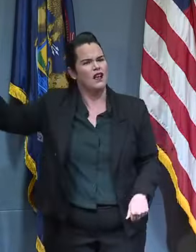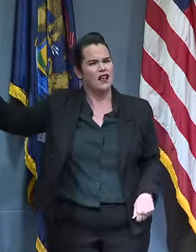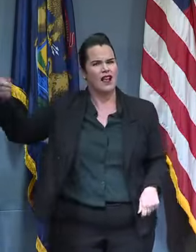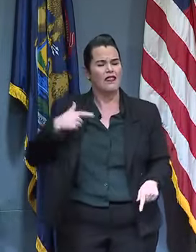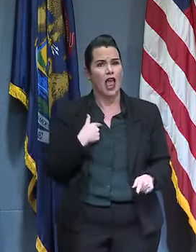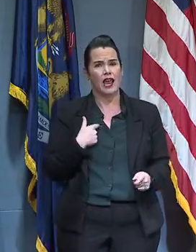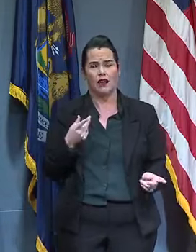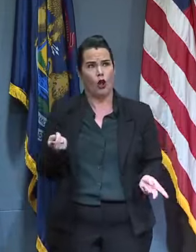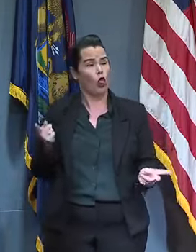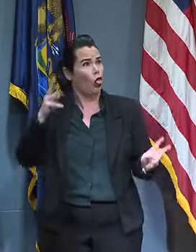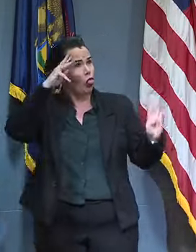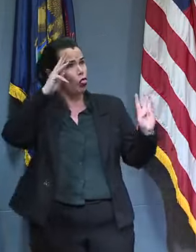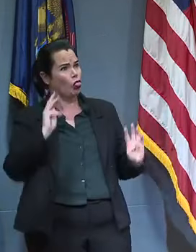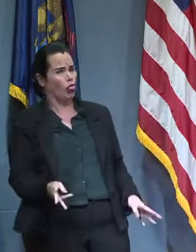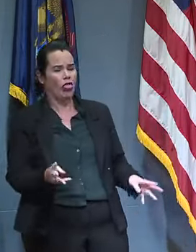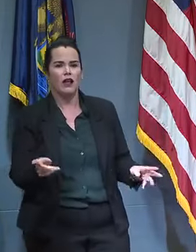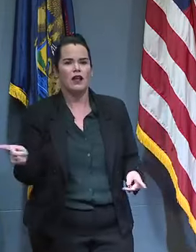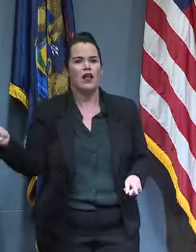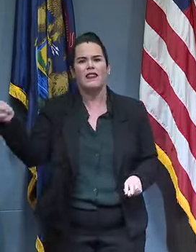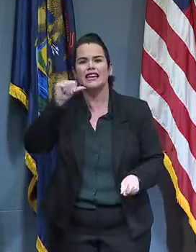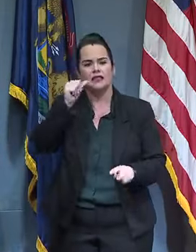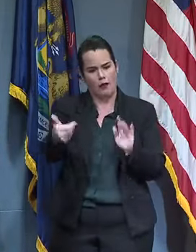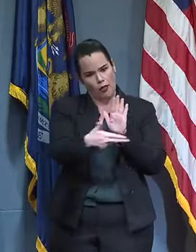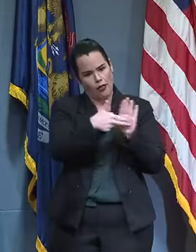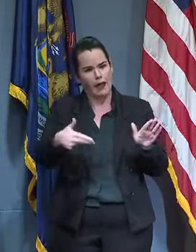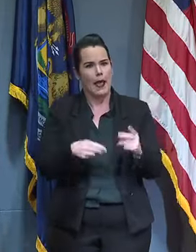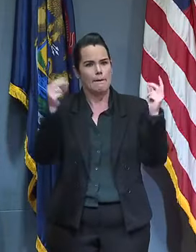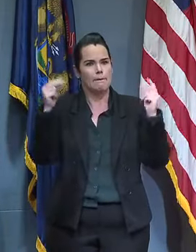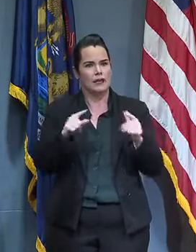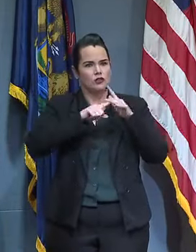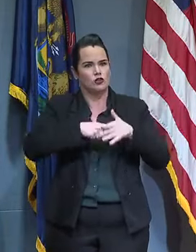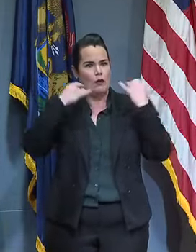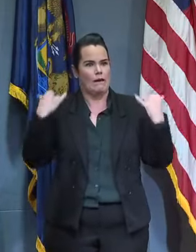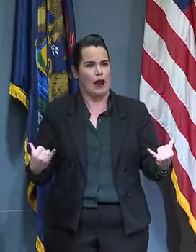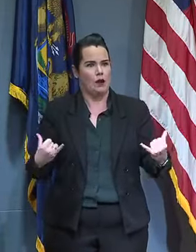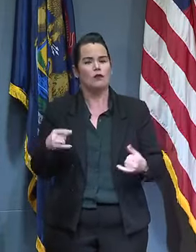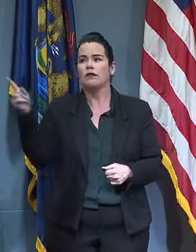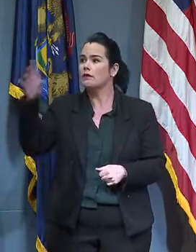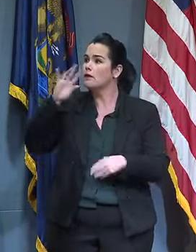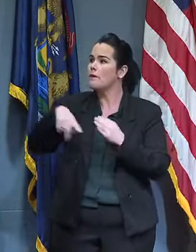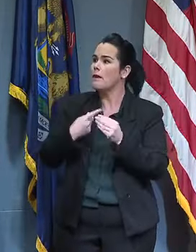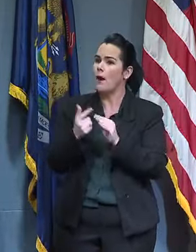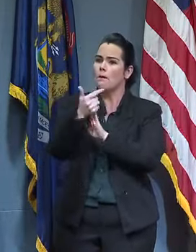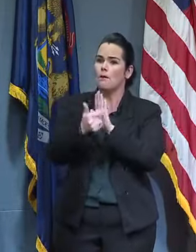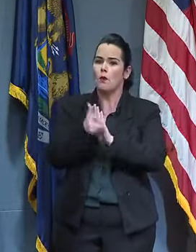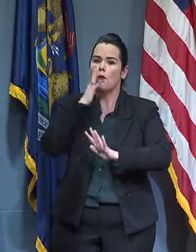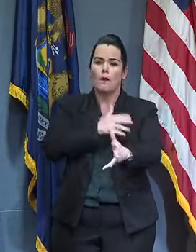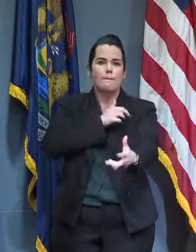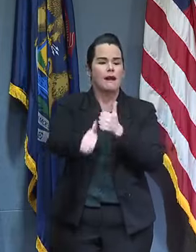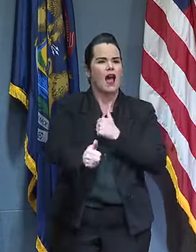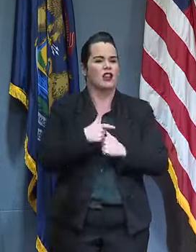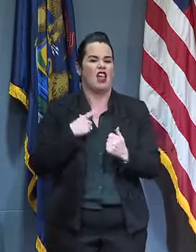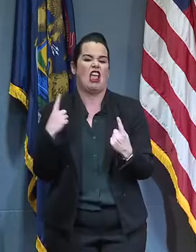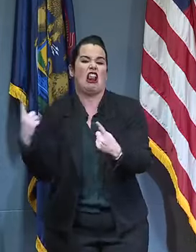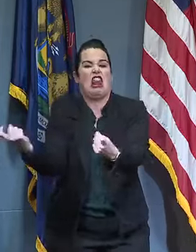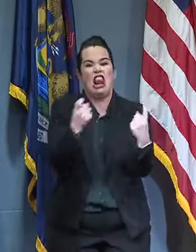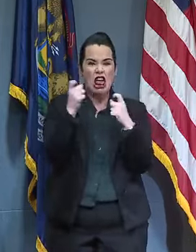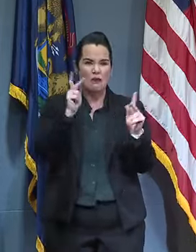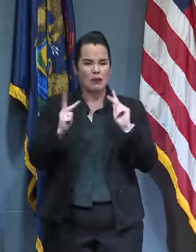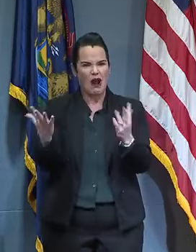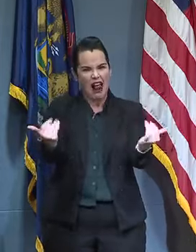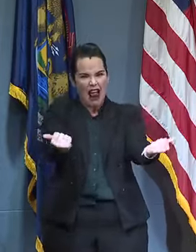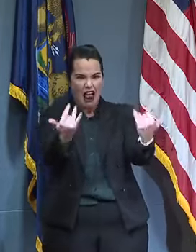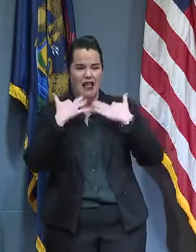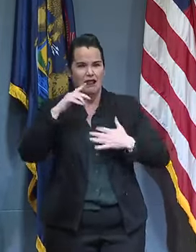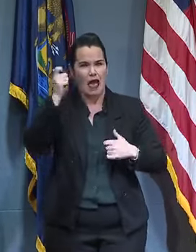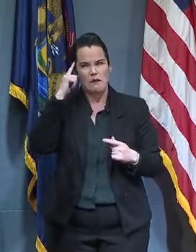together enough to ensure that they gave it immediate effect. And so the bills that they talked about passing, that they lured all these people to Lansing and got people riled